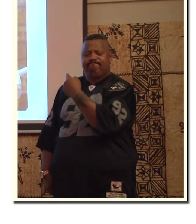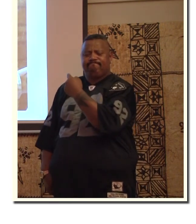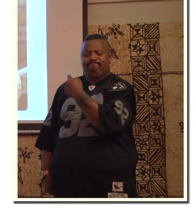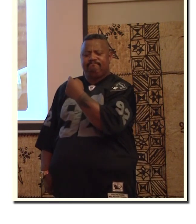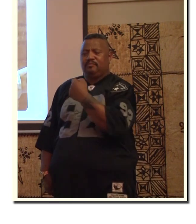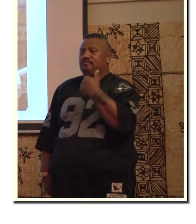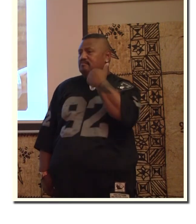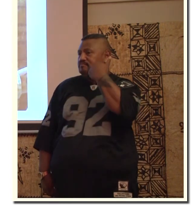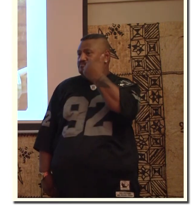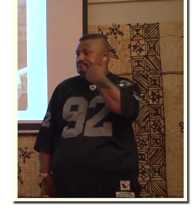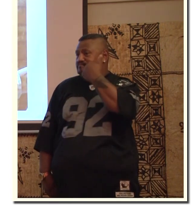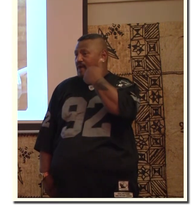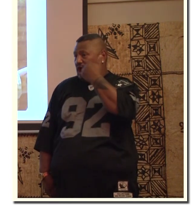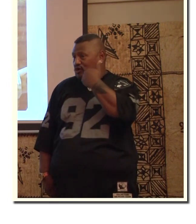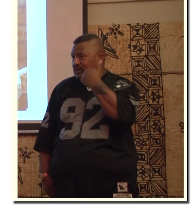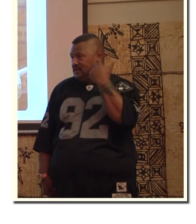friend,